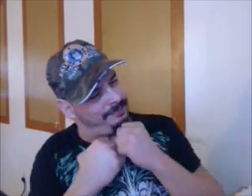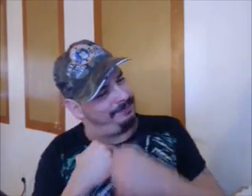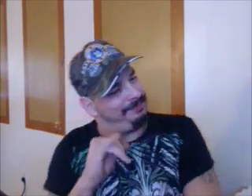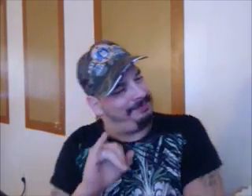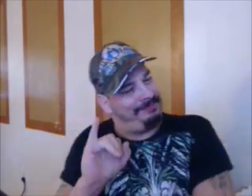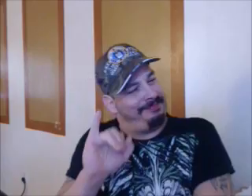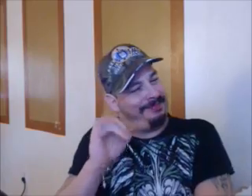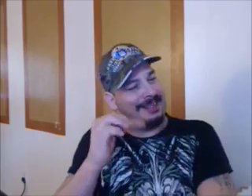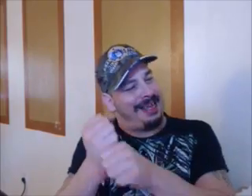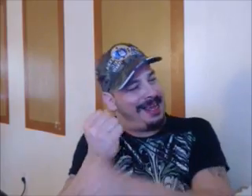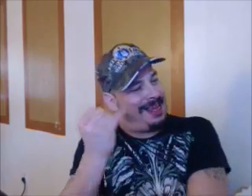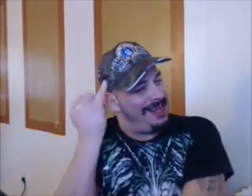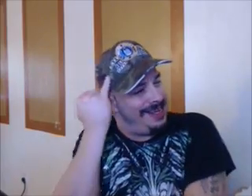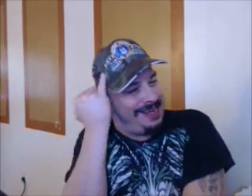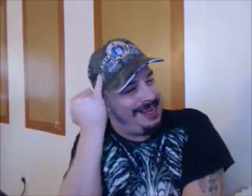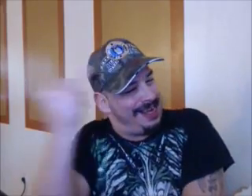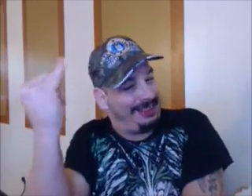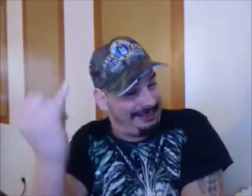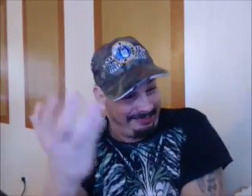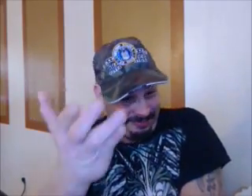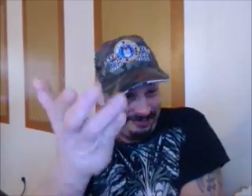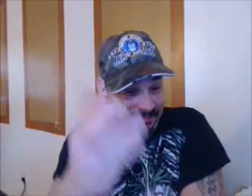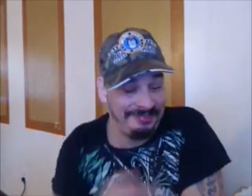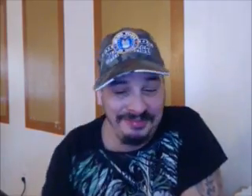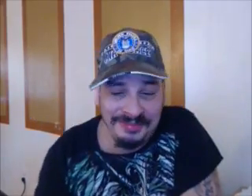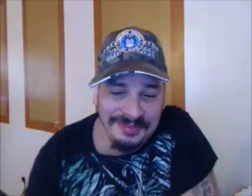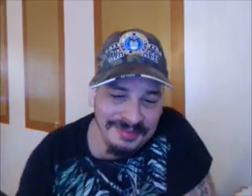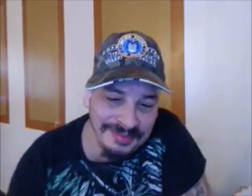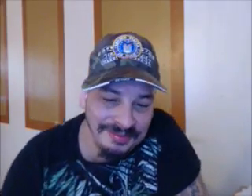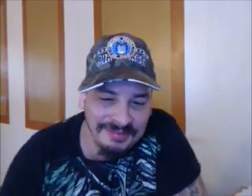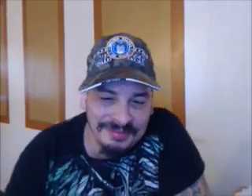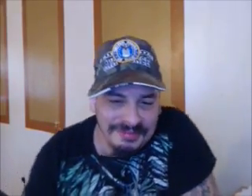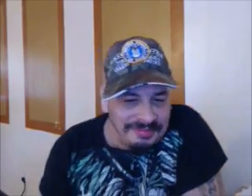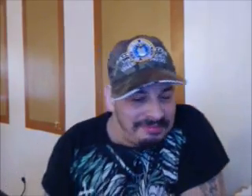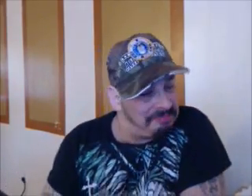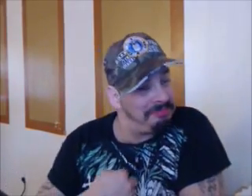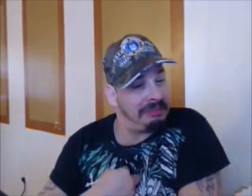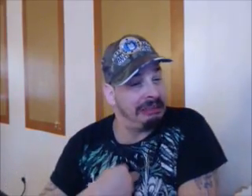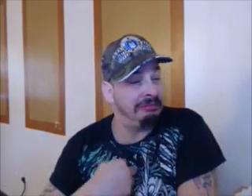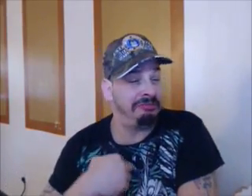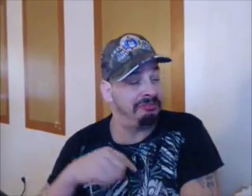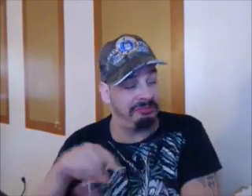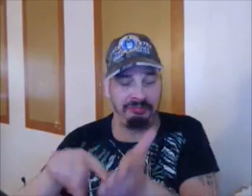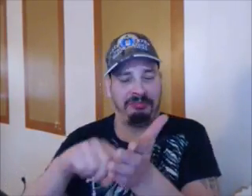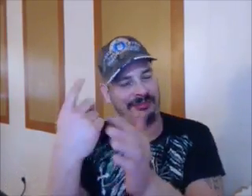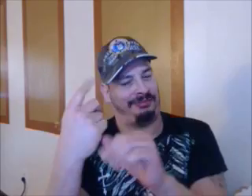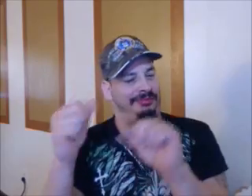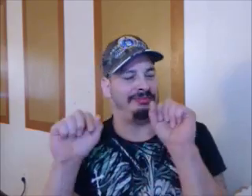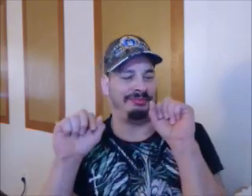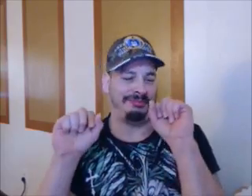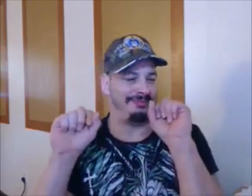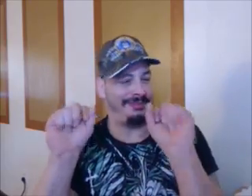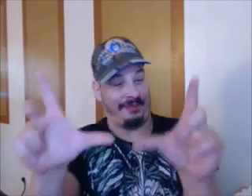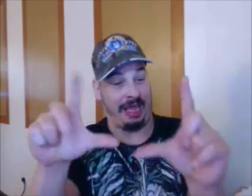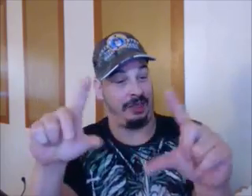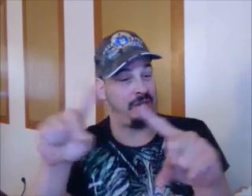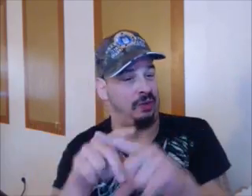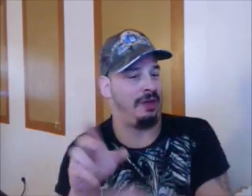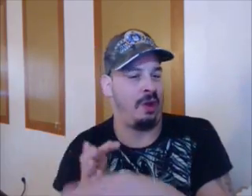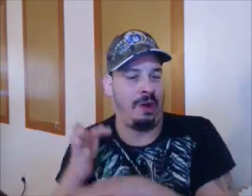sound and solid as it is, did not contact, for instance, Interpol or any other international police agency to